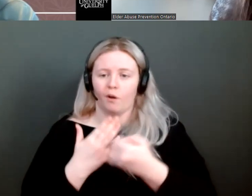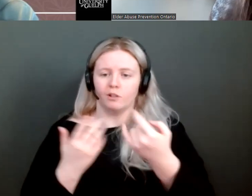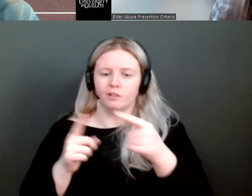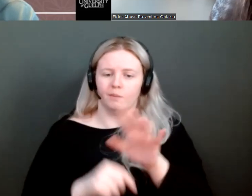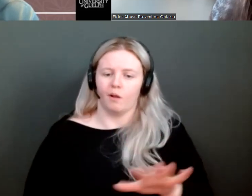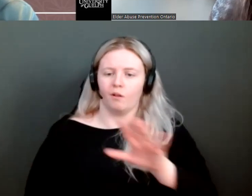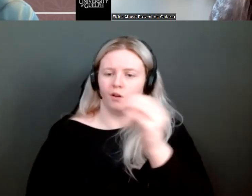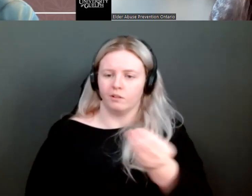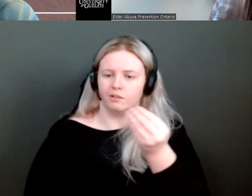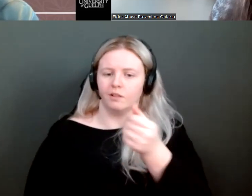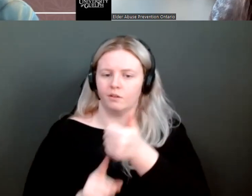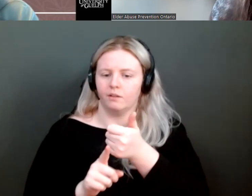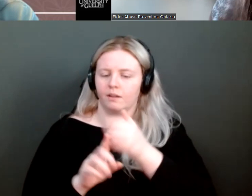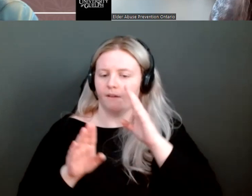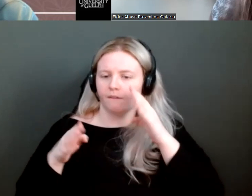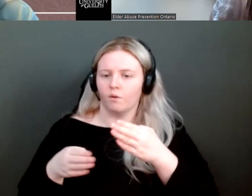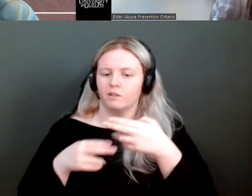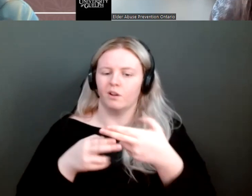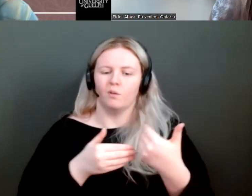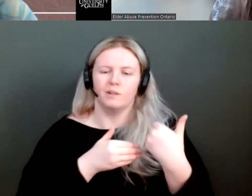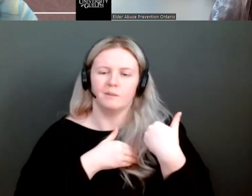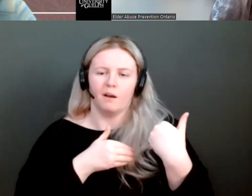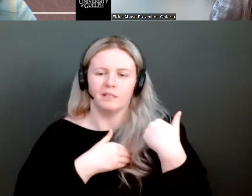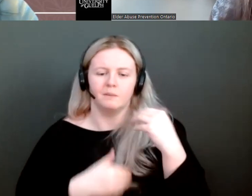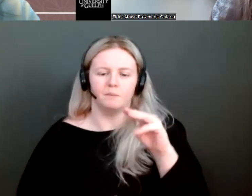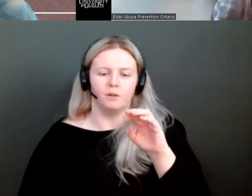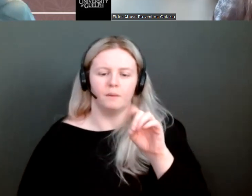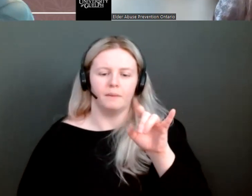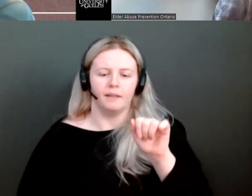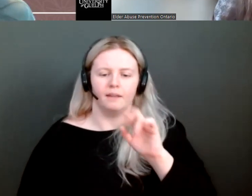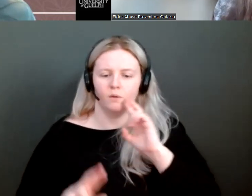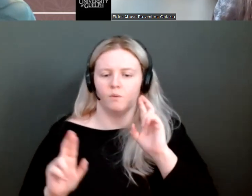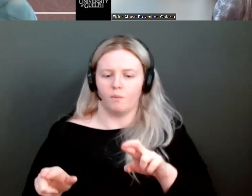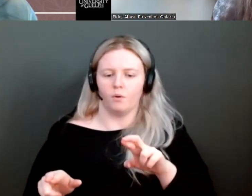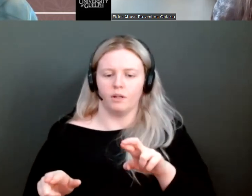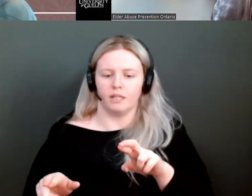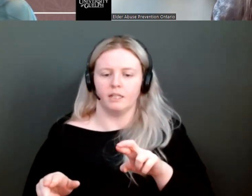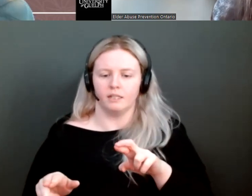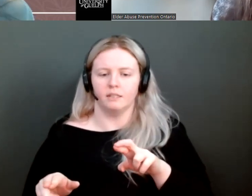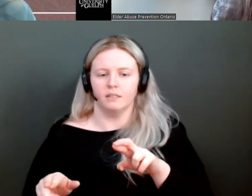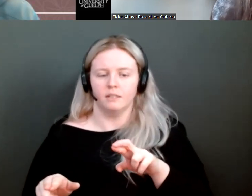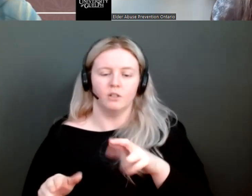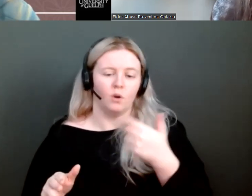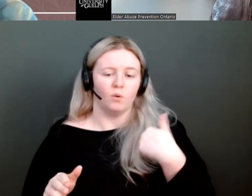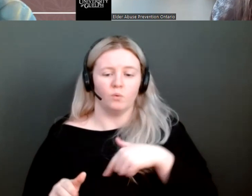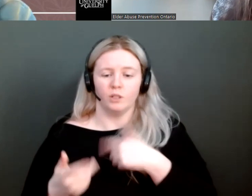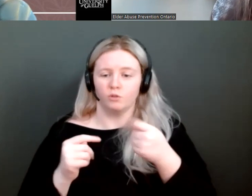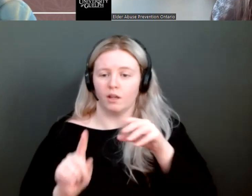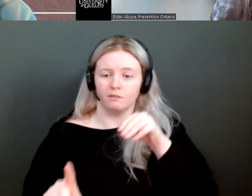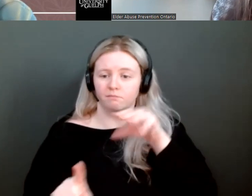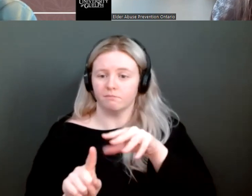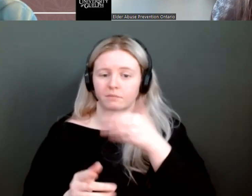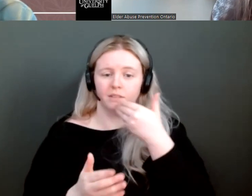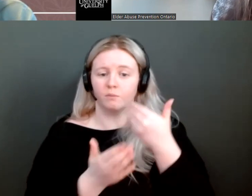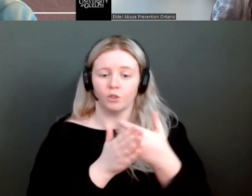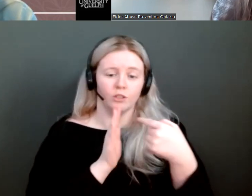on responsible media reporting. And, we try to highlight some of the good examples and some of maybe the not so good examples